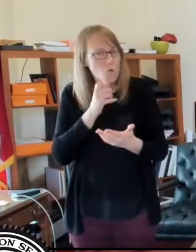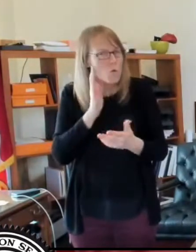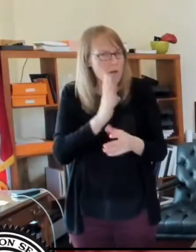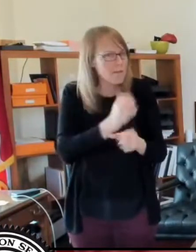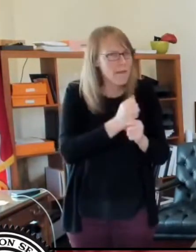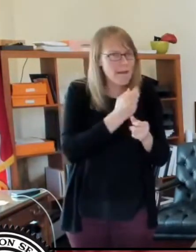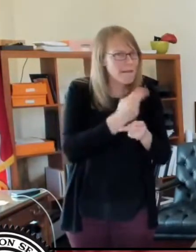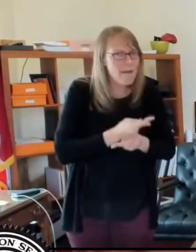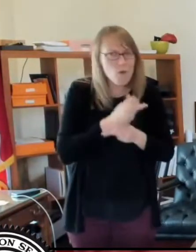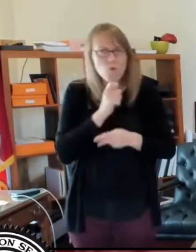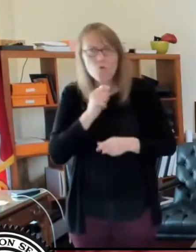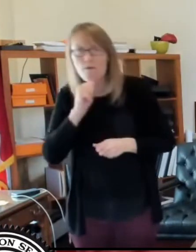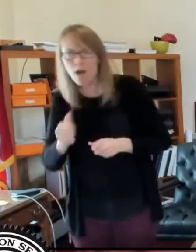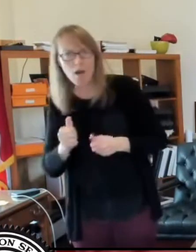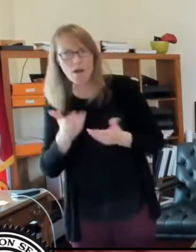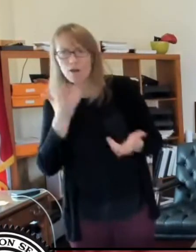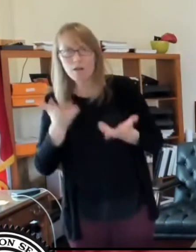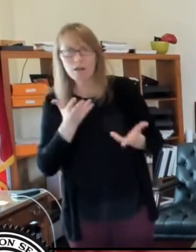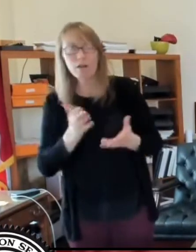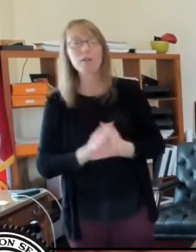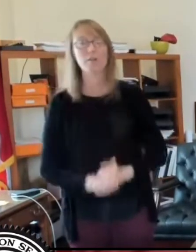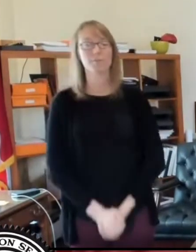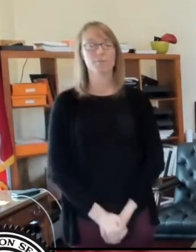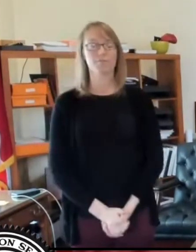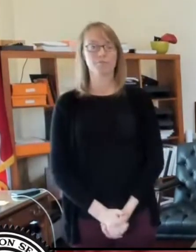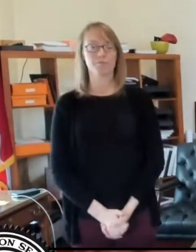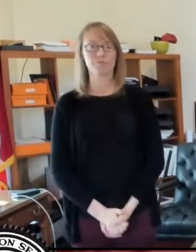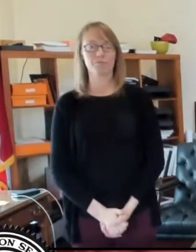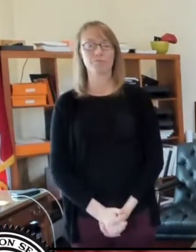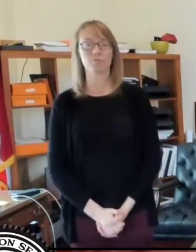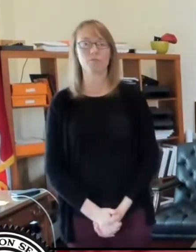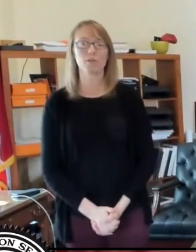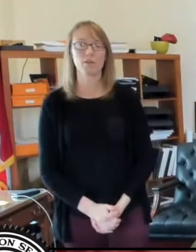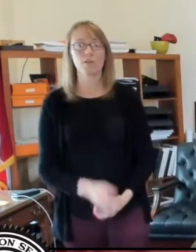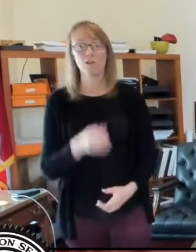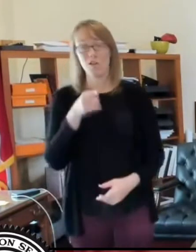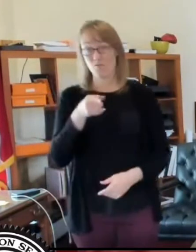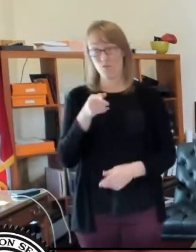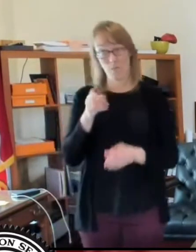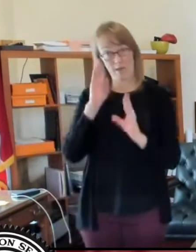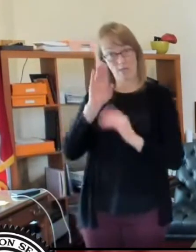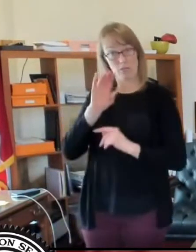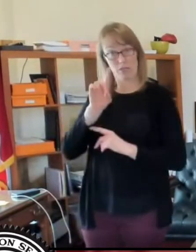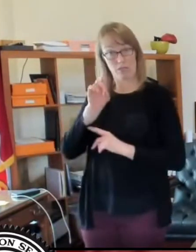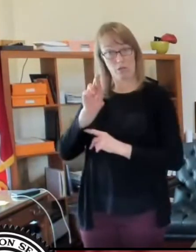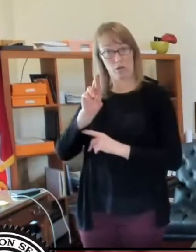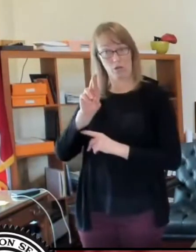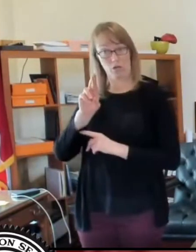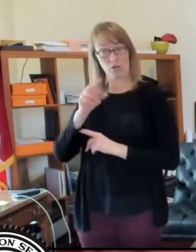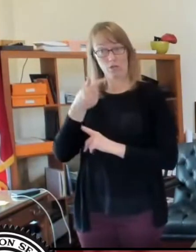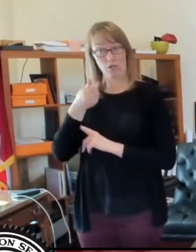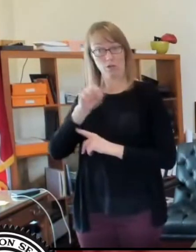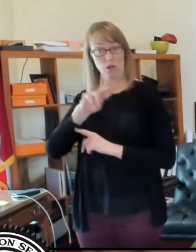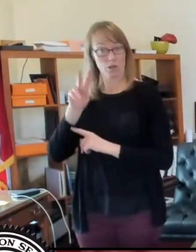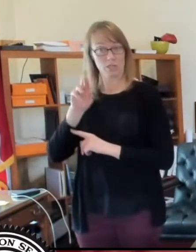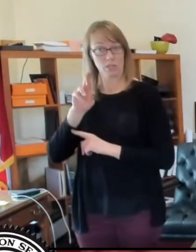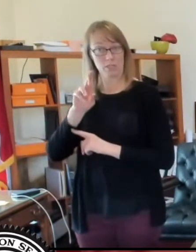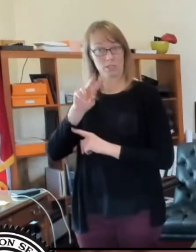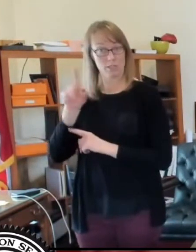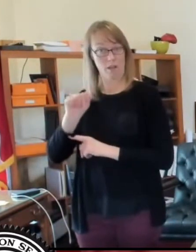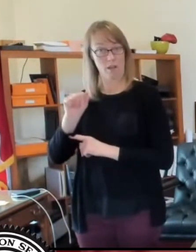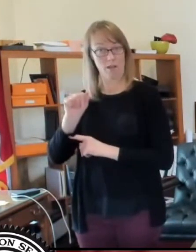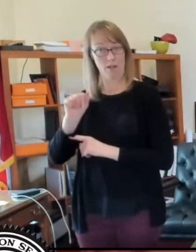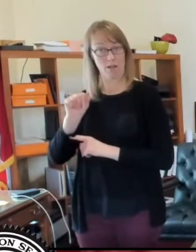but if there's one doctor and two patients that need service, need health care,